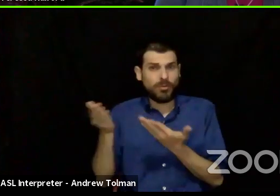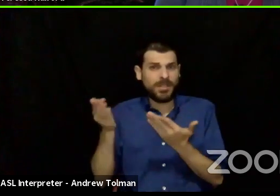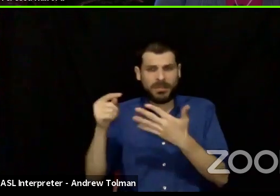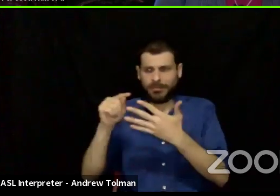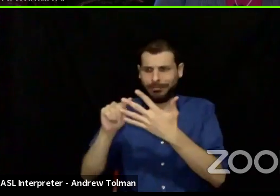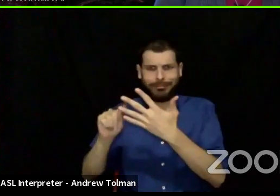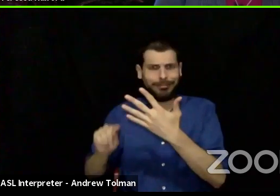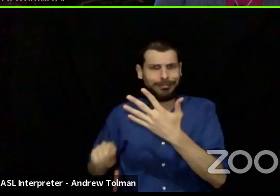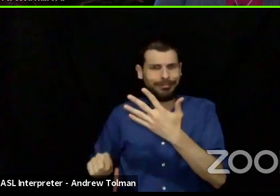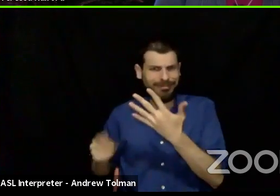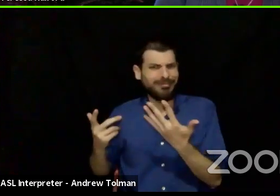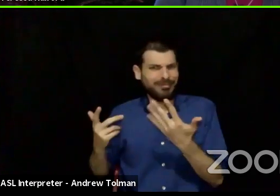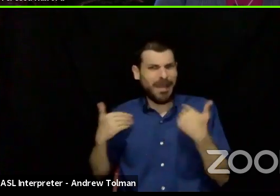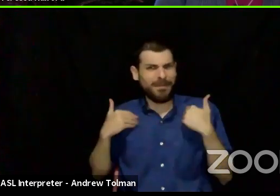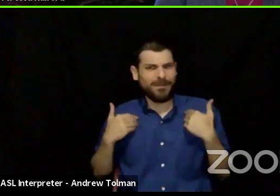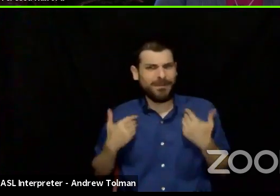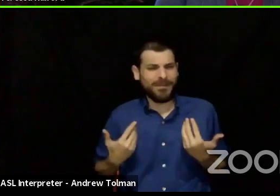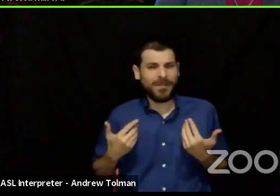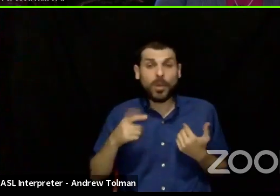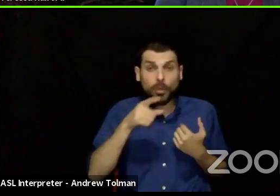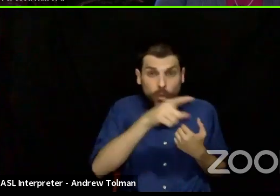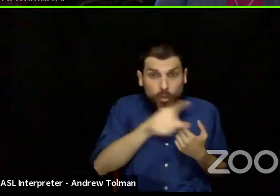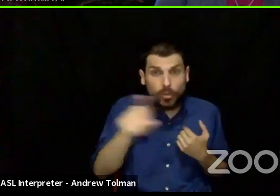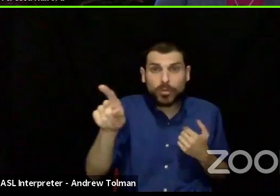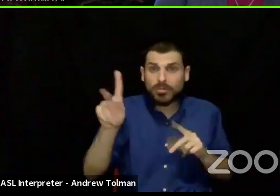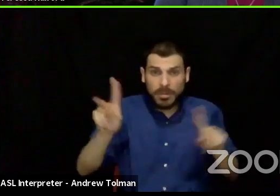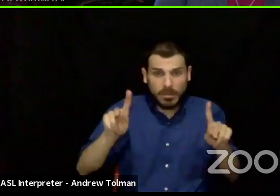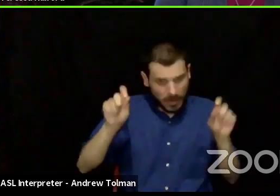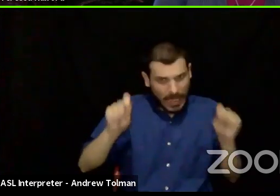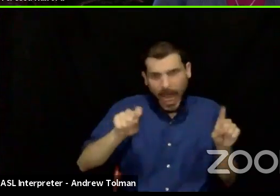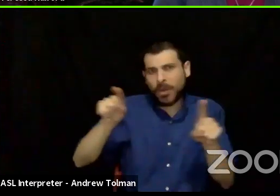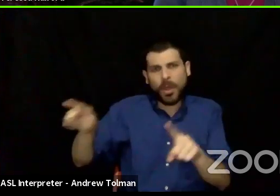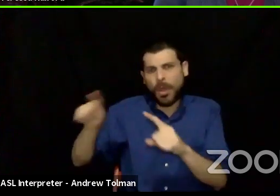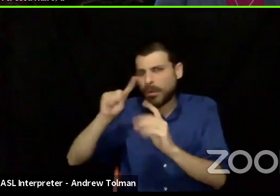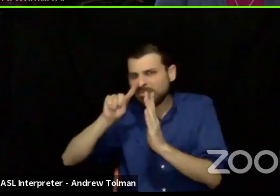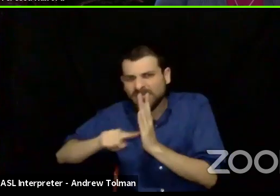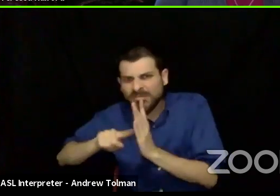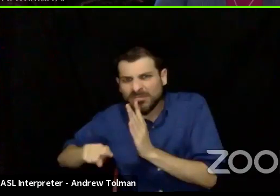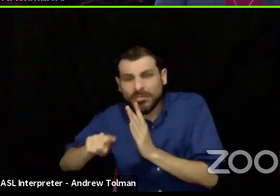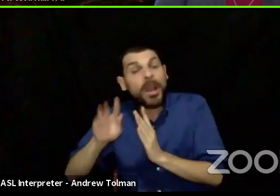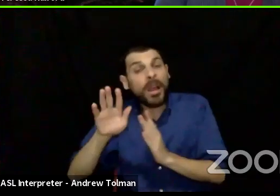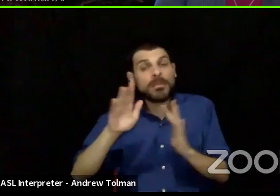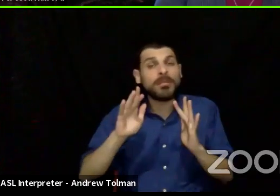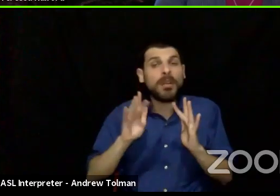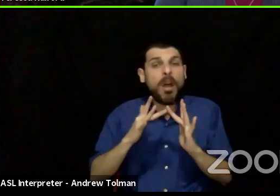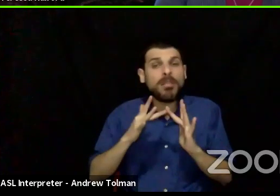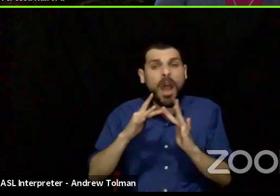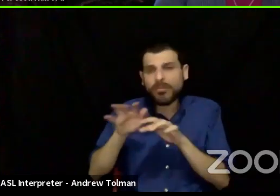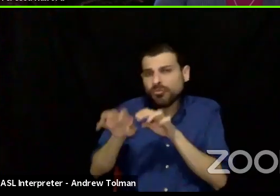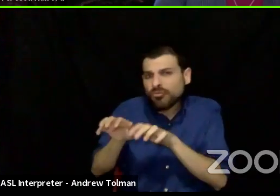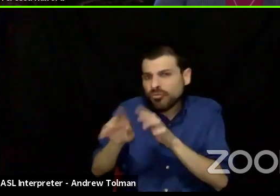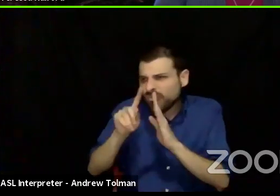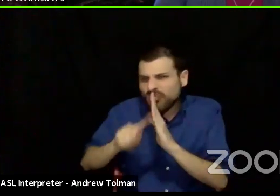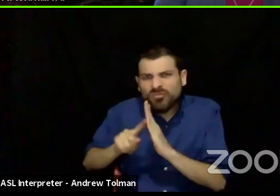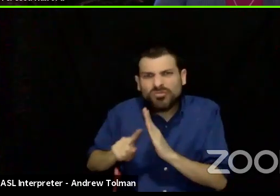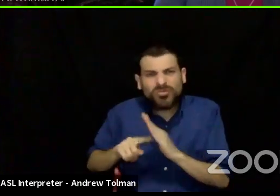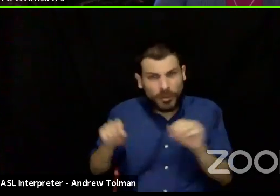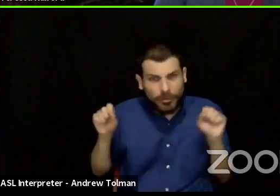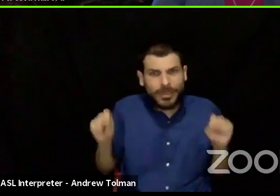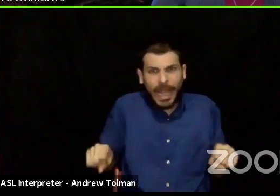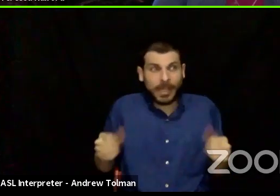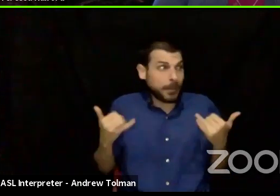public for going in there and doing your research, but also online. And with all the time that we have available right now, I think